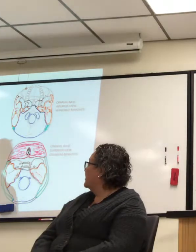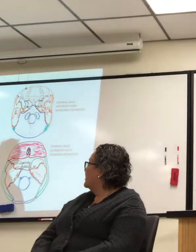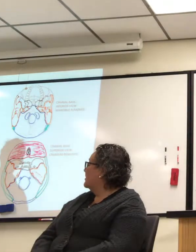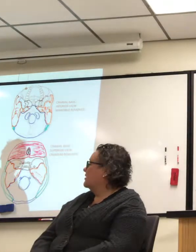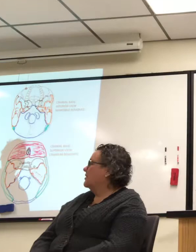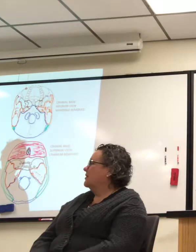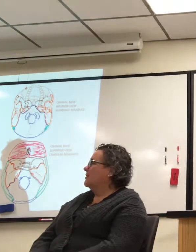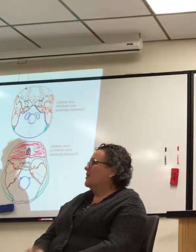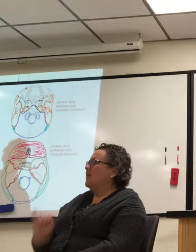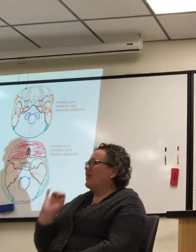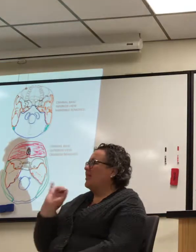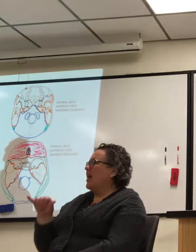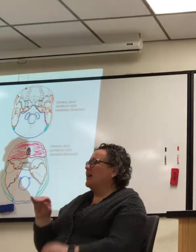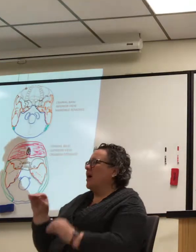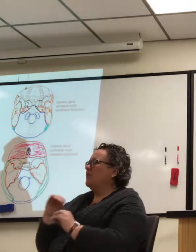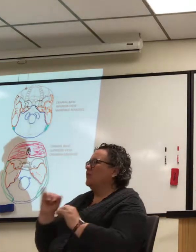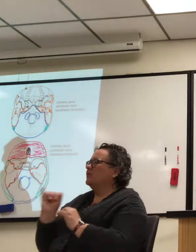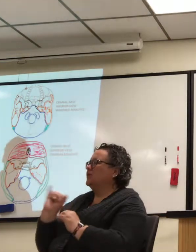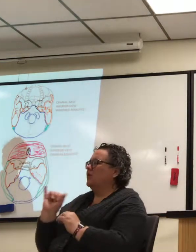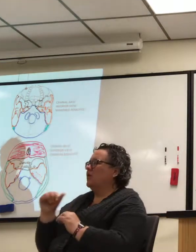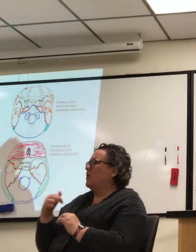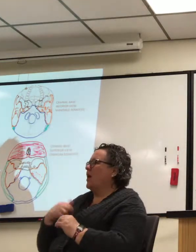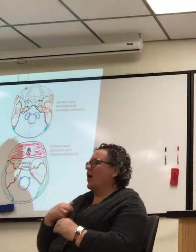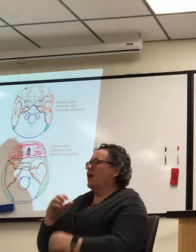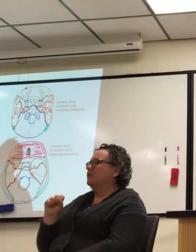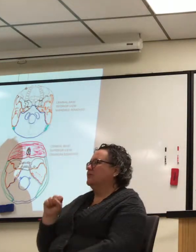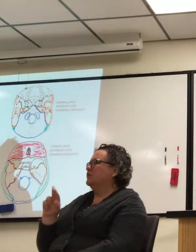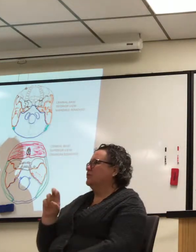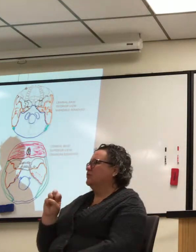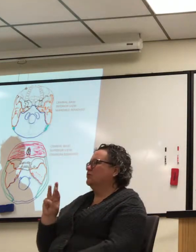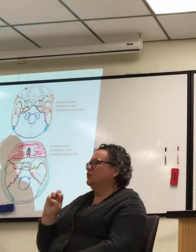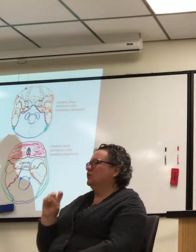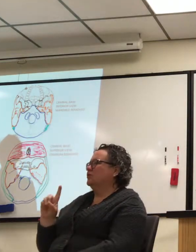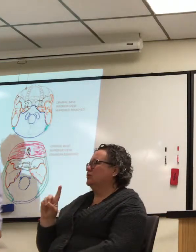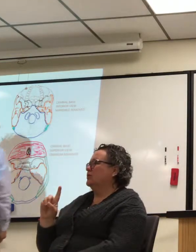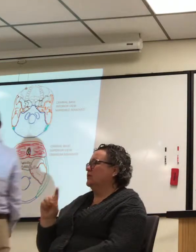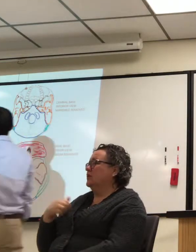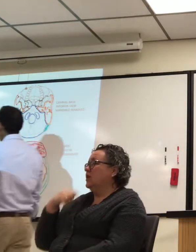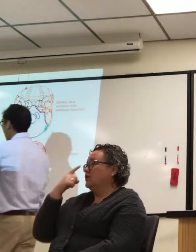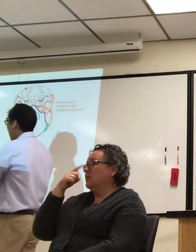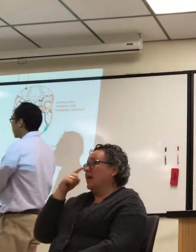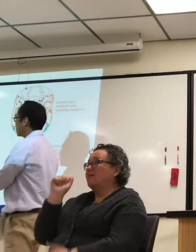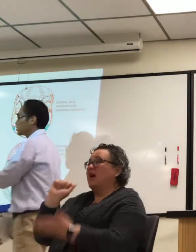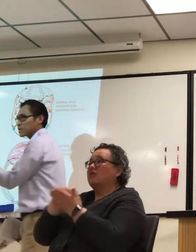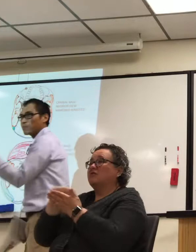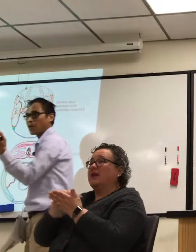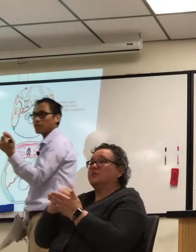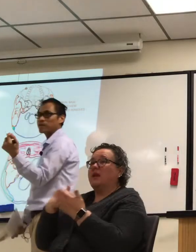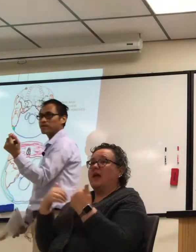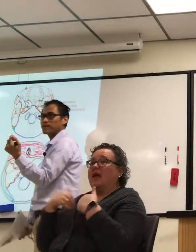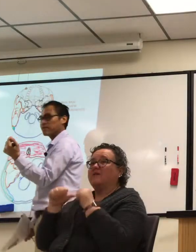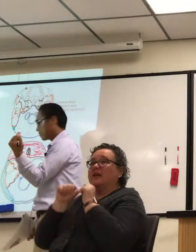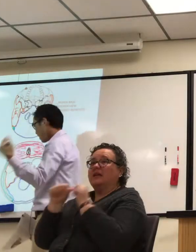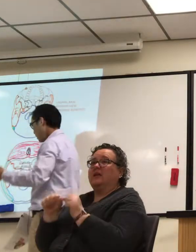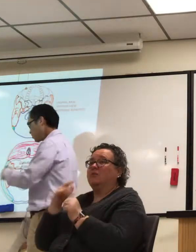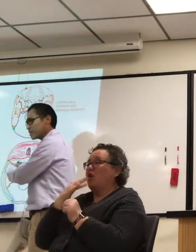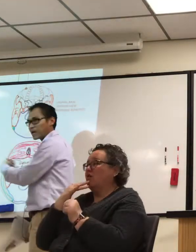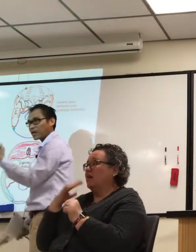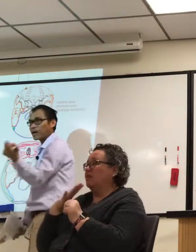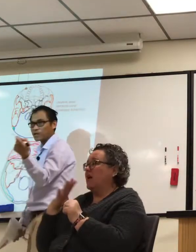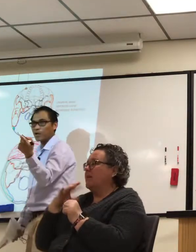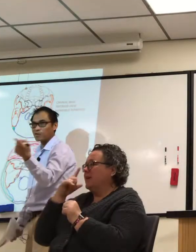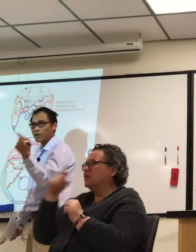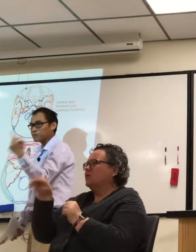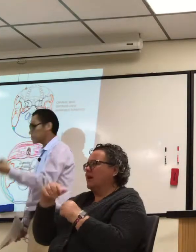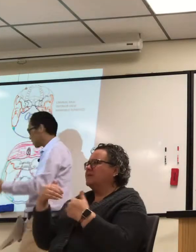I don't know. I'm screwed now. Do you guys mind if I just erase what I have and just keep coloring? Yeah, because you guys